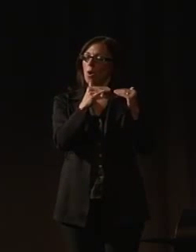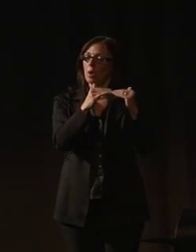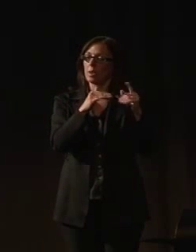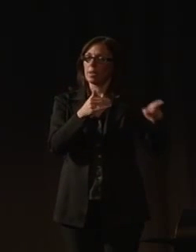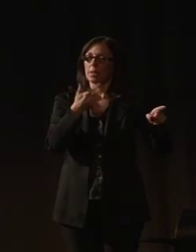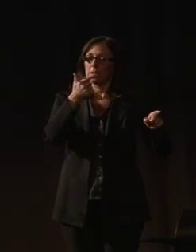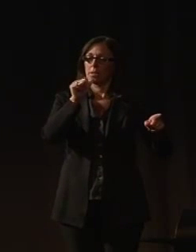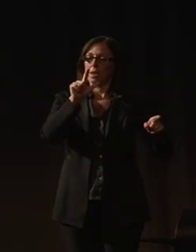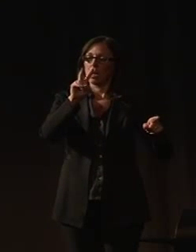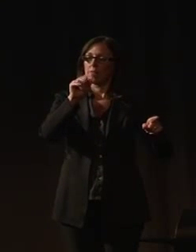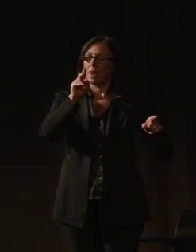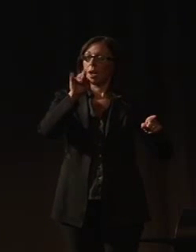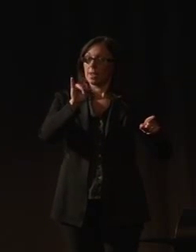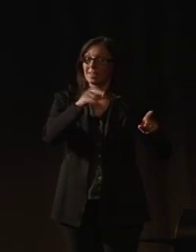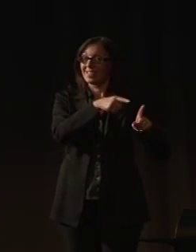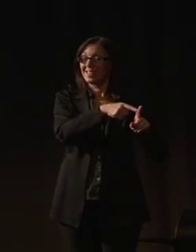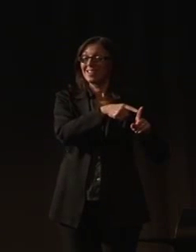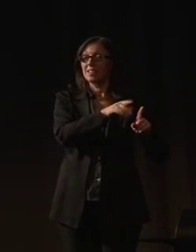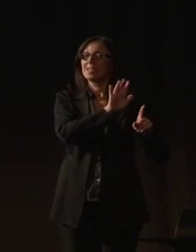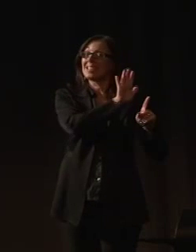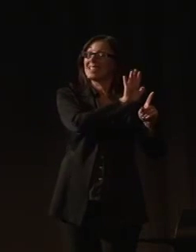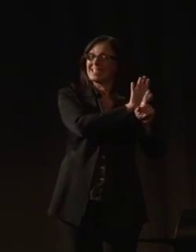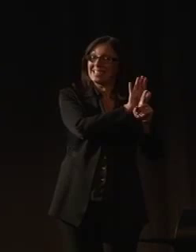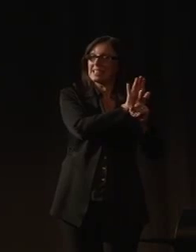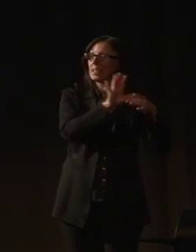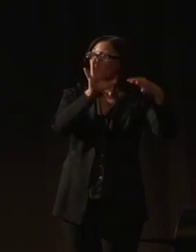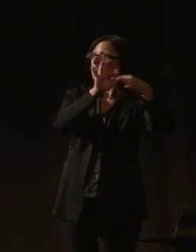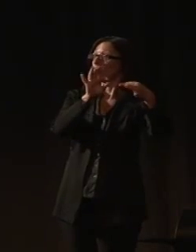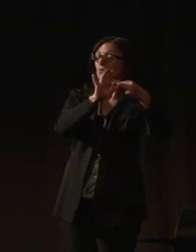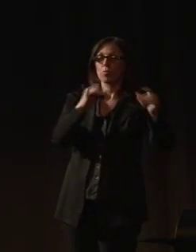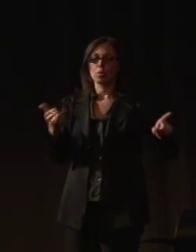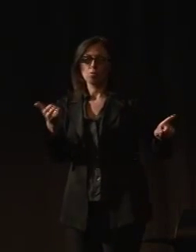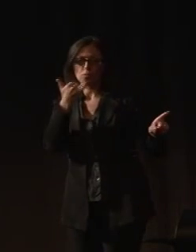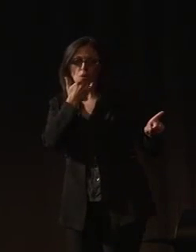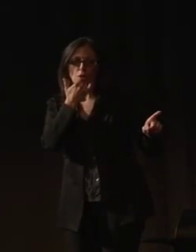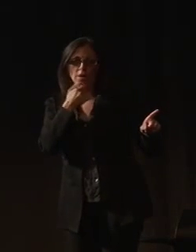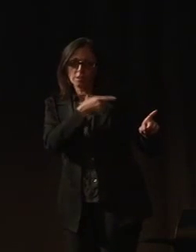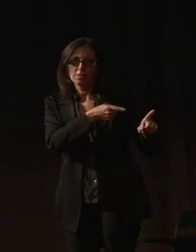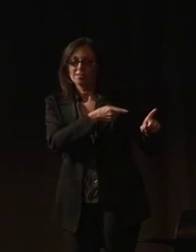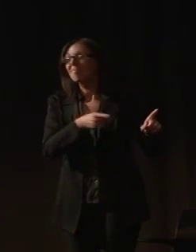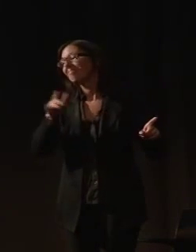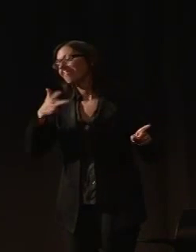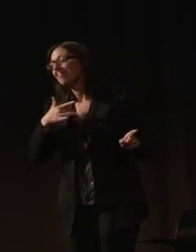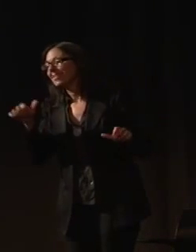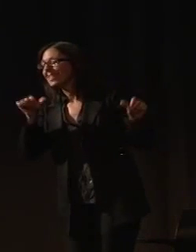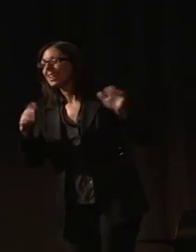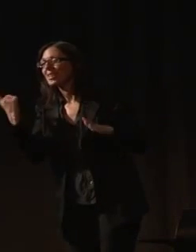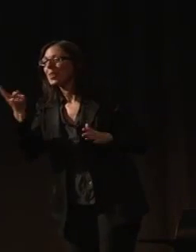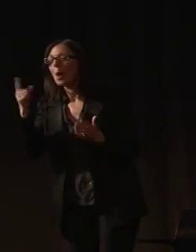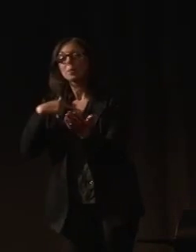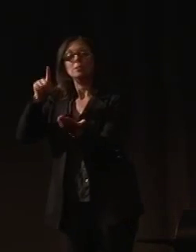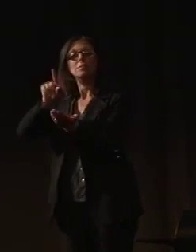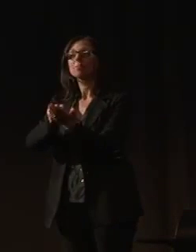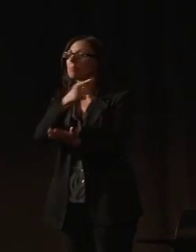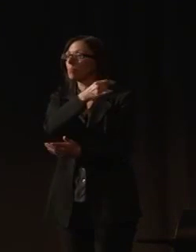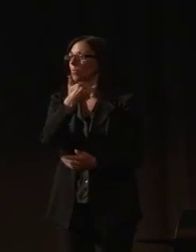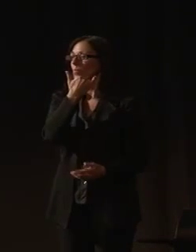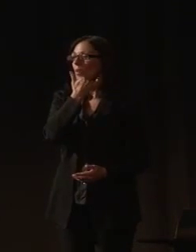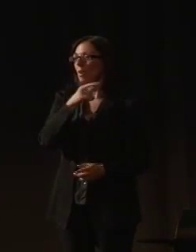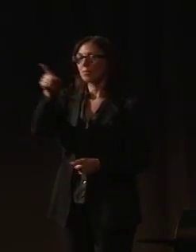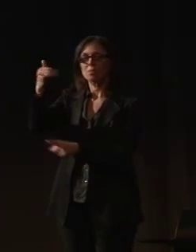was wrong. Typical thing for a scientist to do. But think about it. The